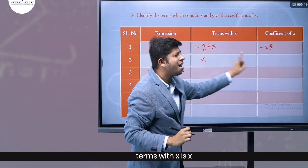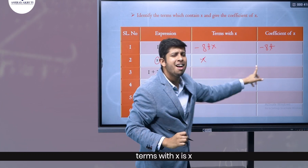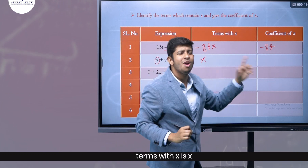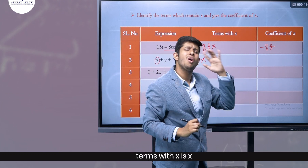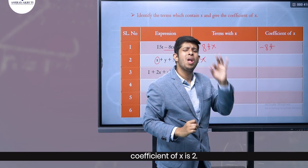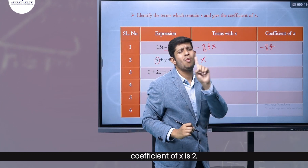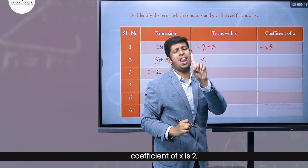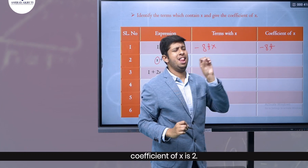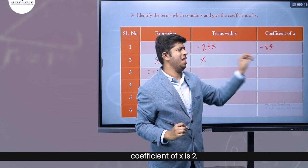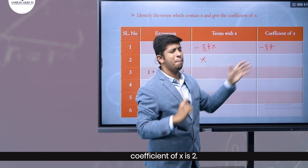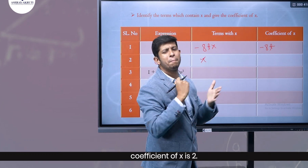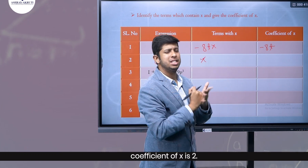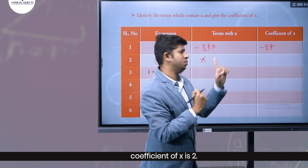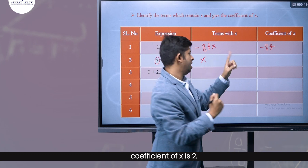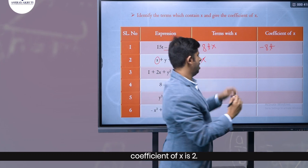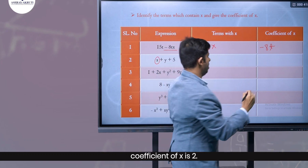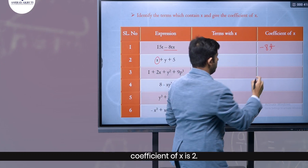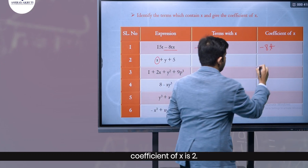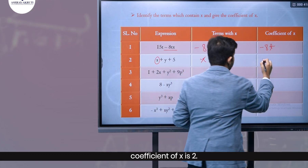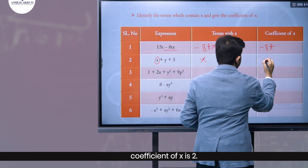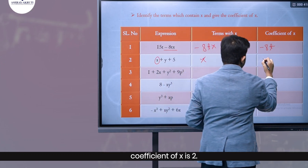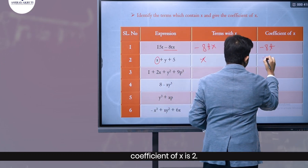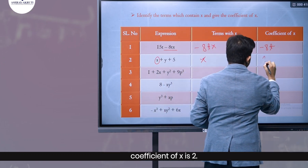x. Coefficient of x is 2.